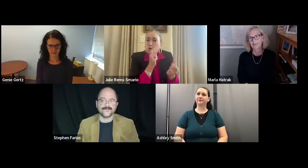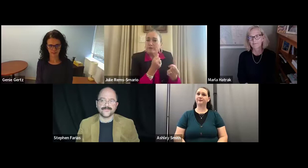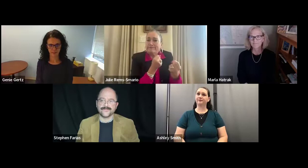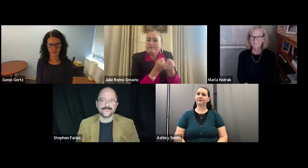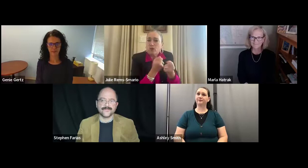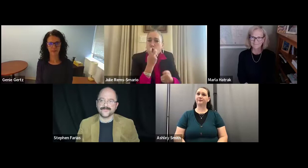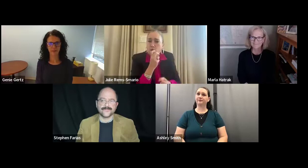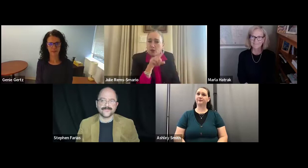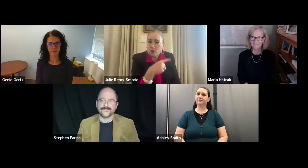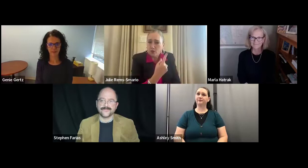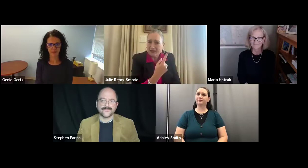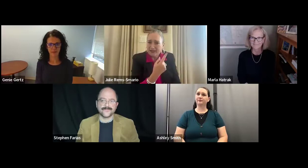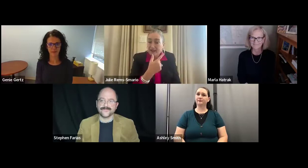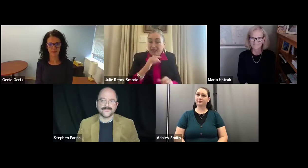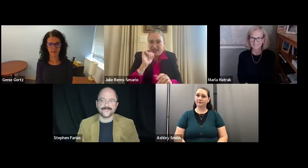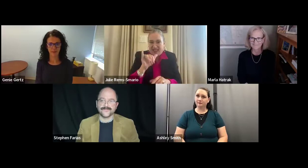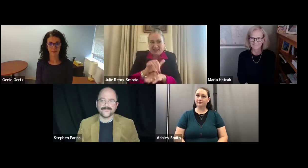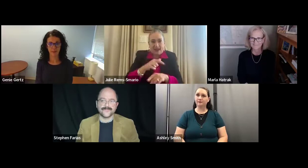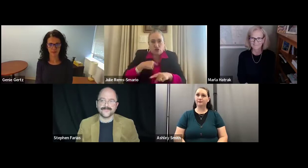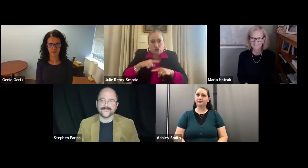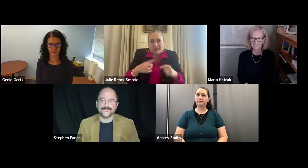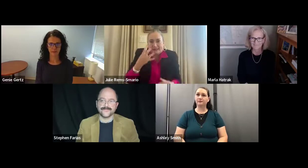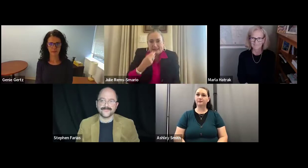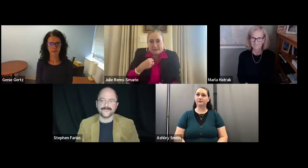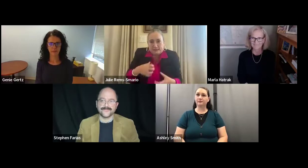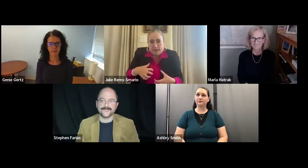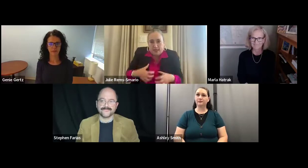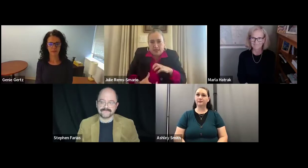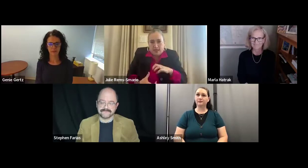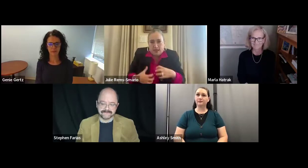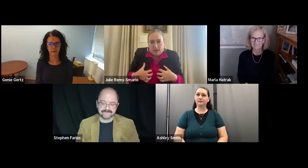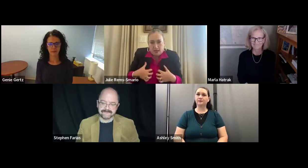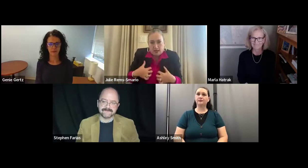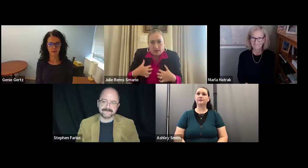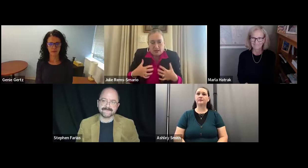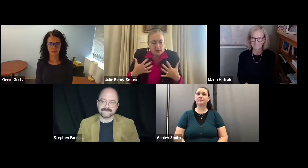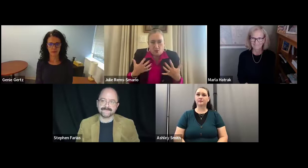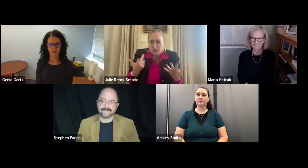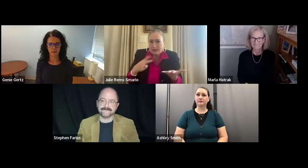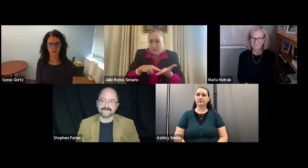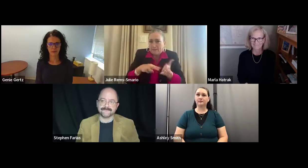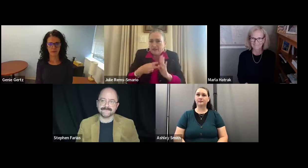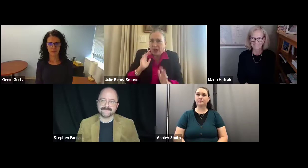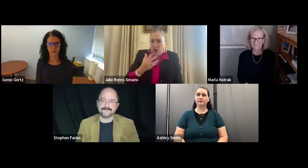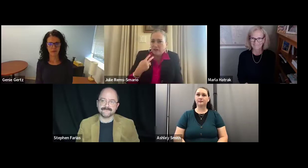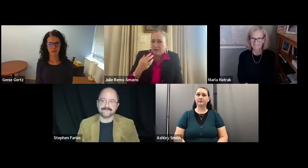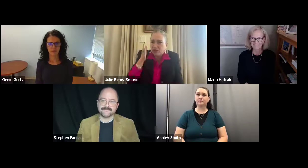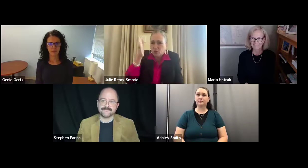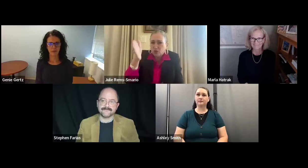is because of that smaller group, what had a bigger standing with their understanding of what they presented